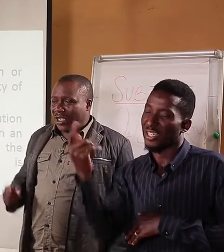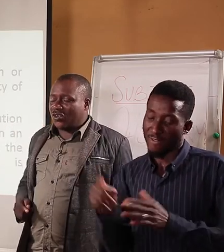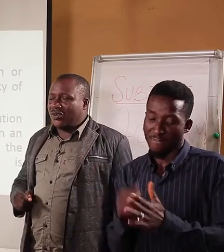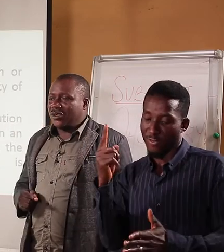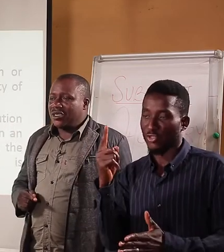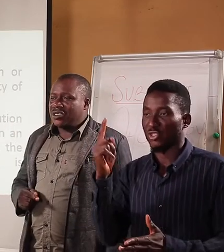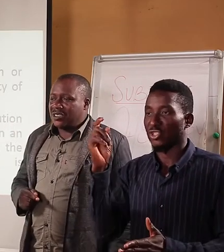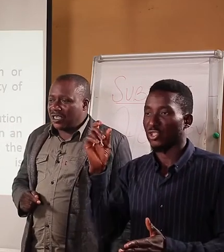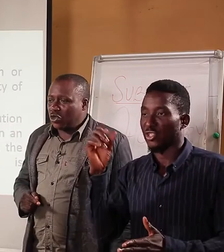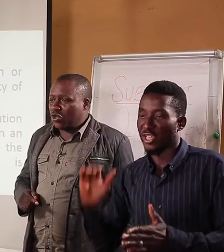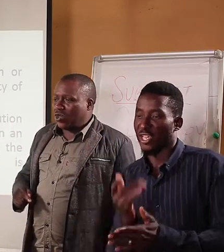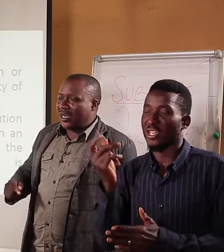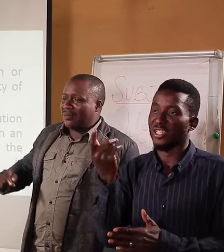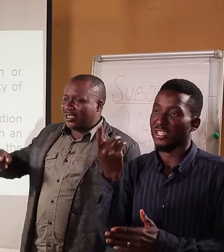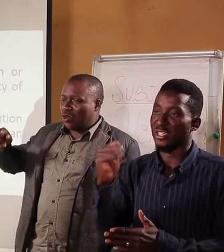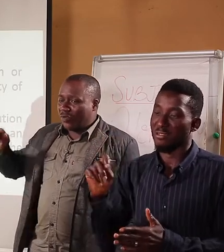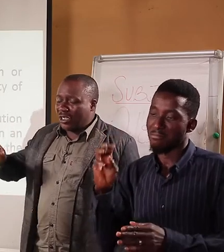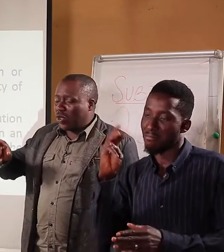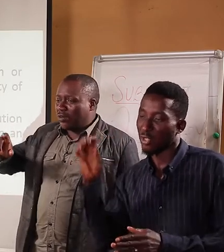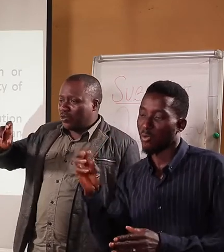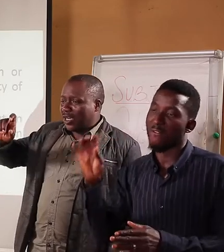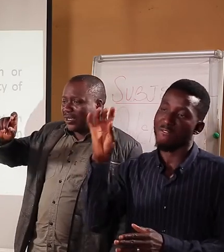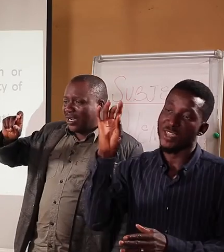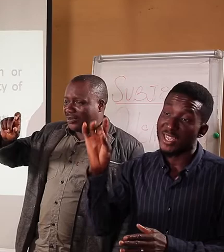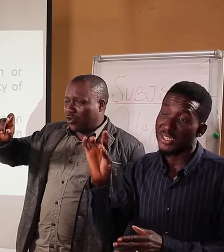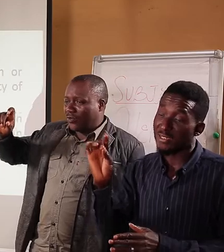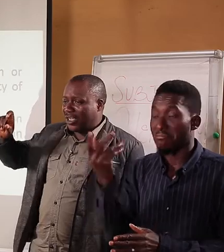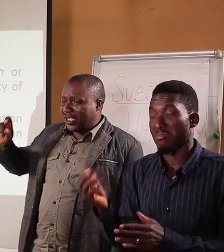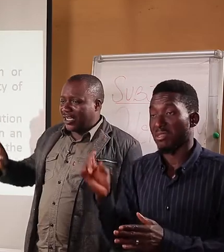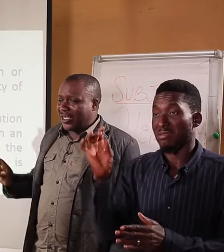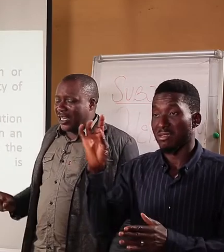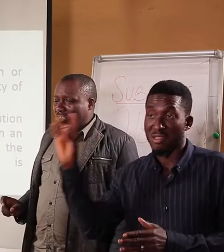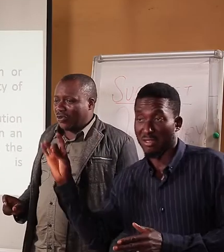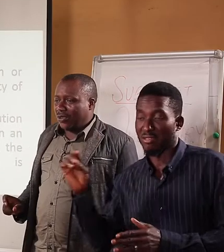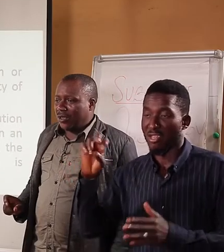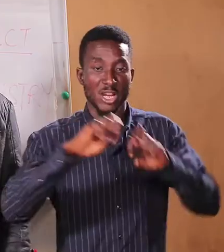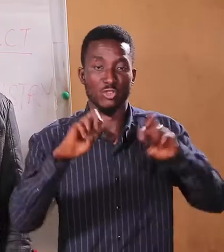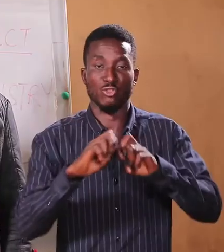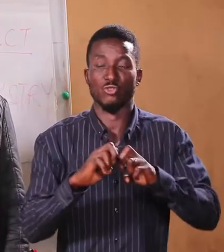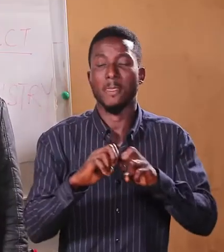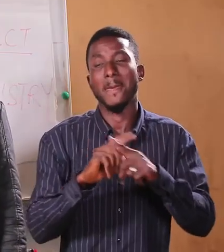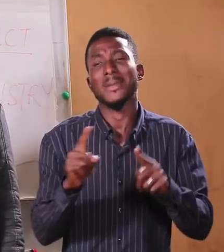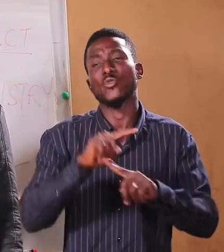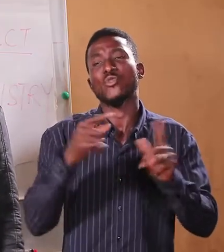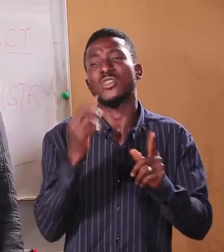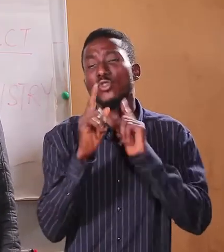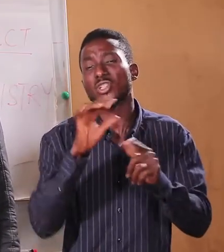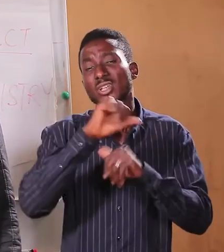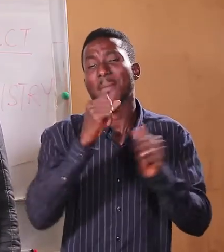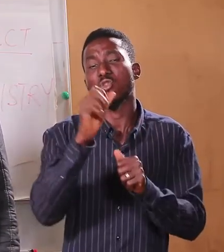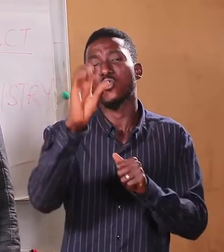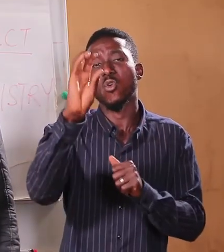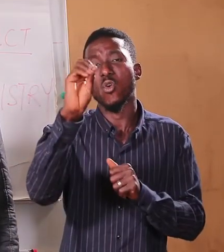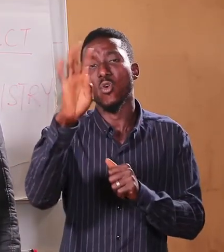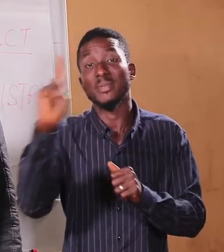of 2 electrons, the second shell will carry a maximum of 8, the other ones will carry a maximum of 8 electrons. But whenever we're talking about orbital,